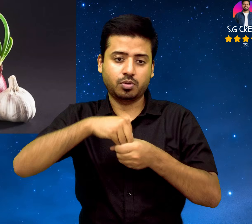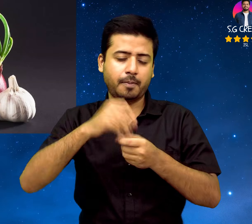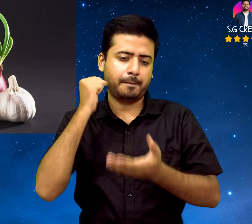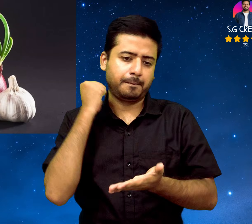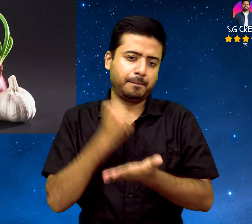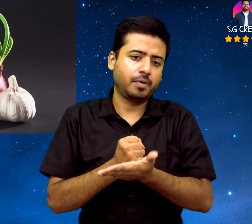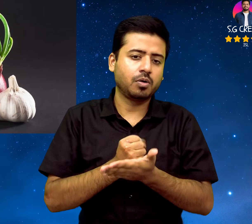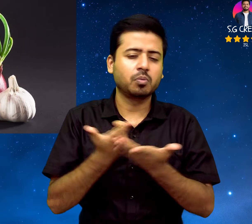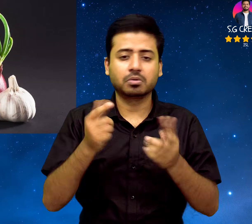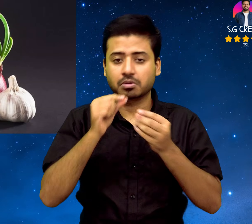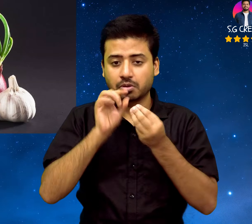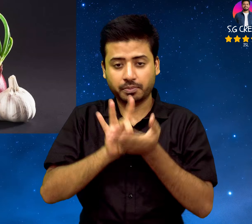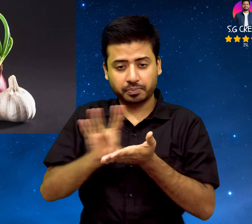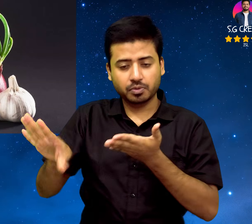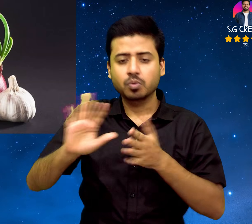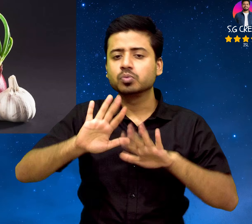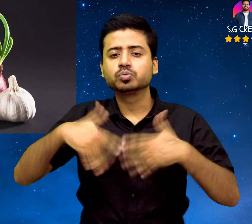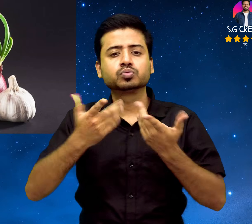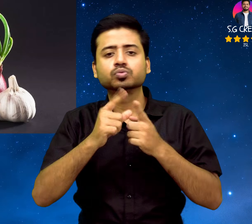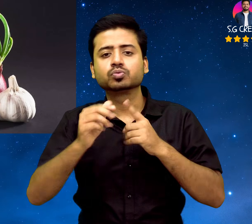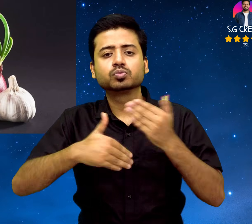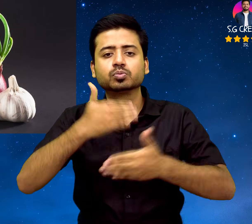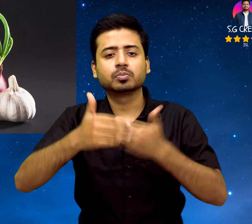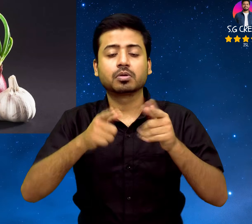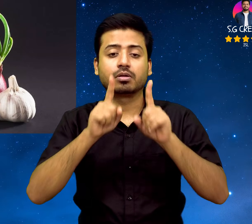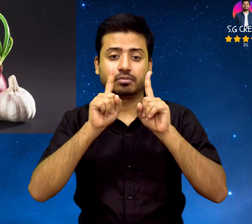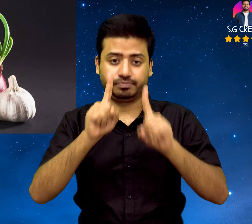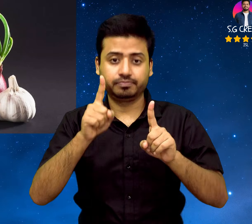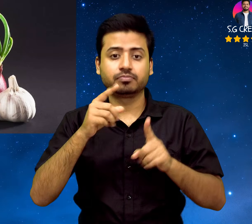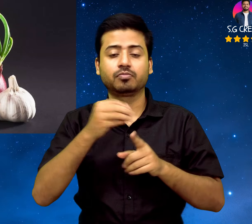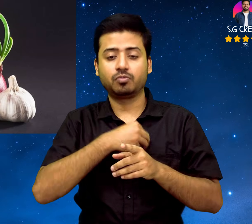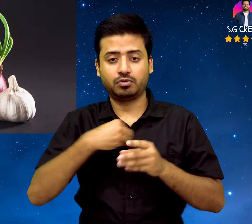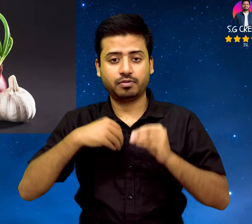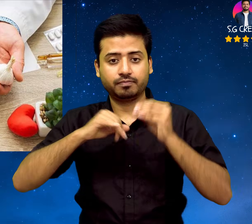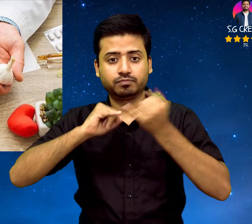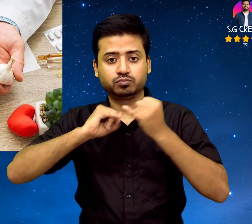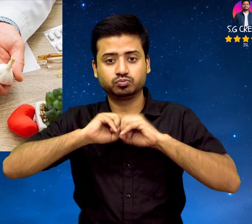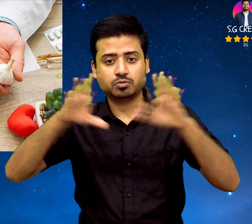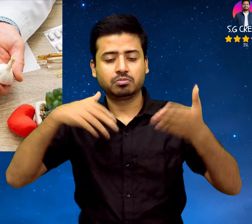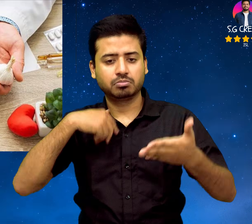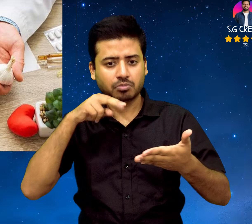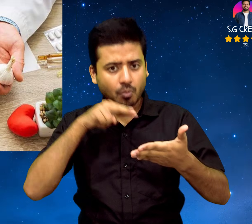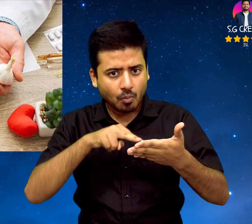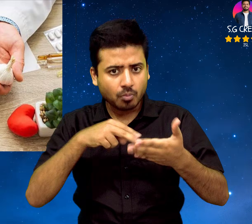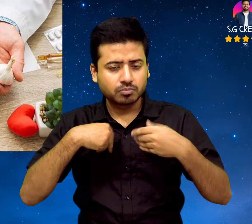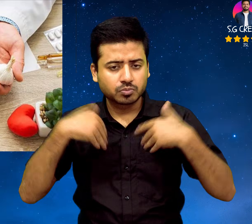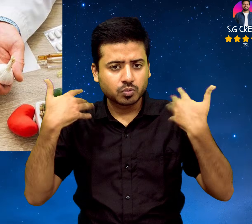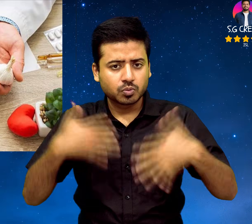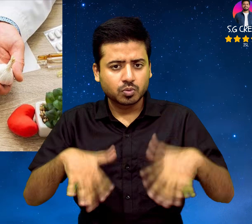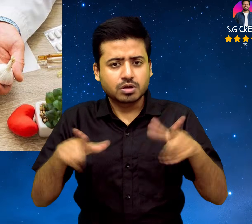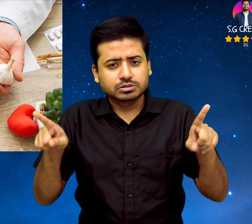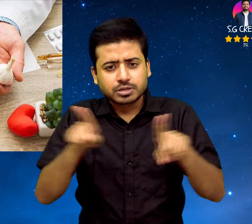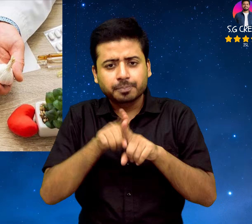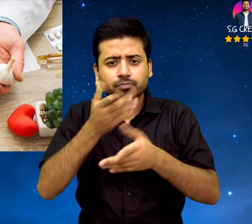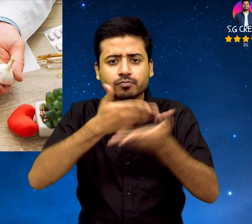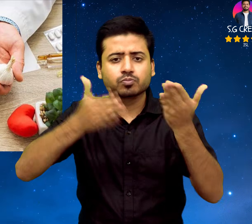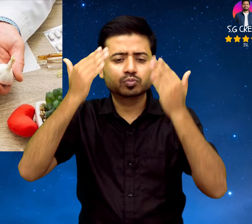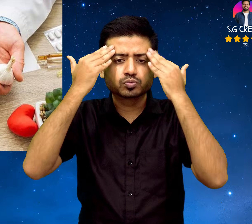interactions observed within human physiological systems. Himalayan snow mountain garlic. Biochemical mechanisms. Himalayan